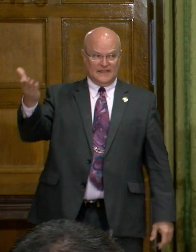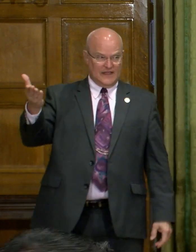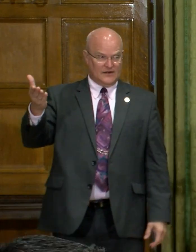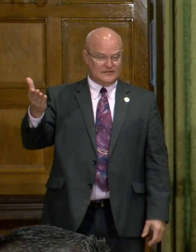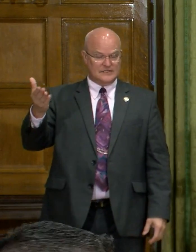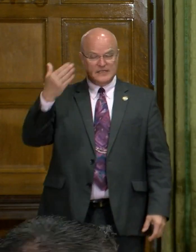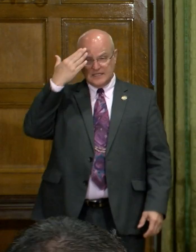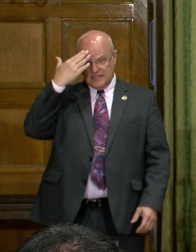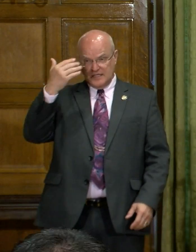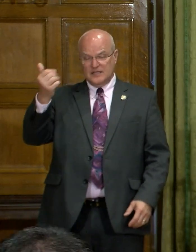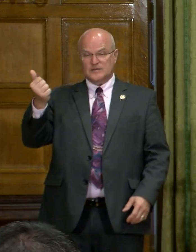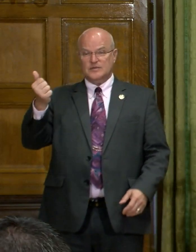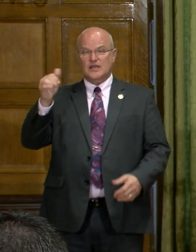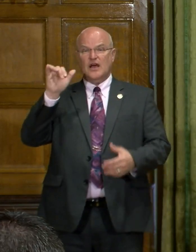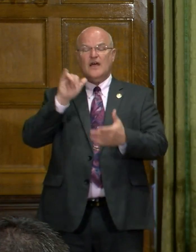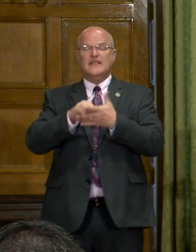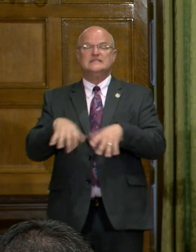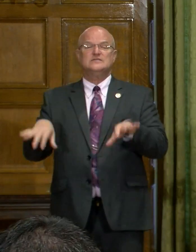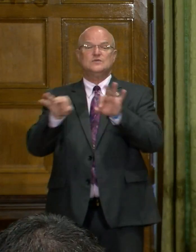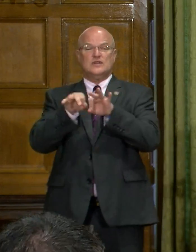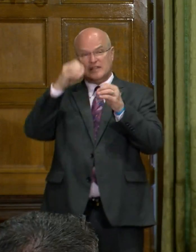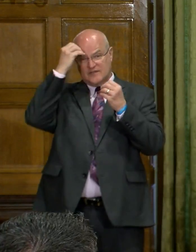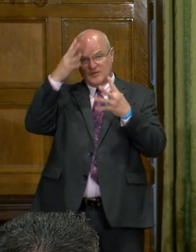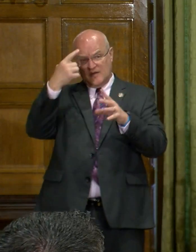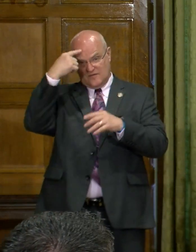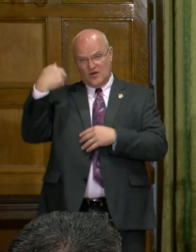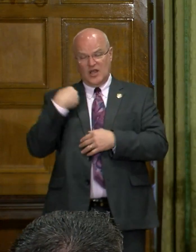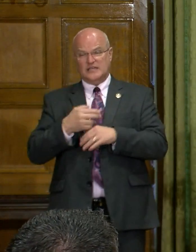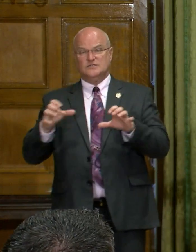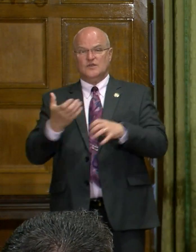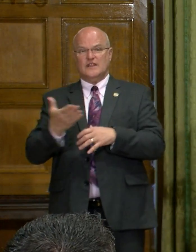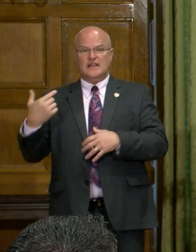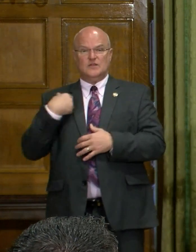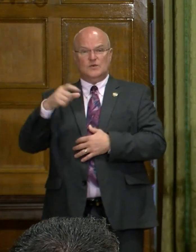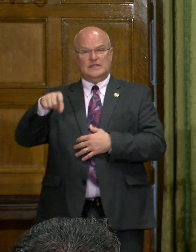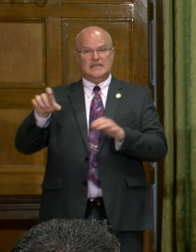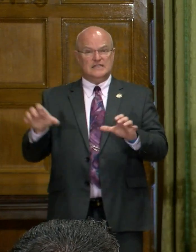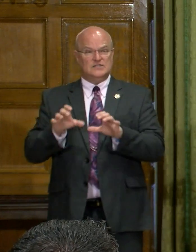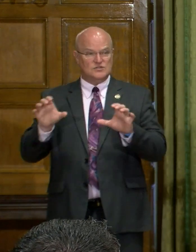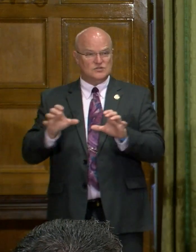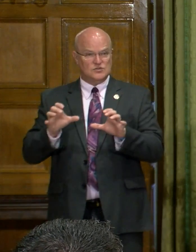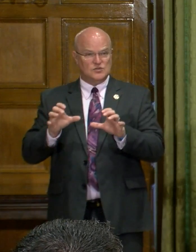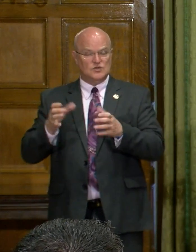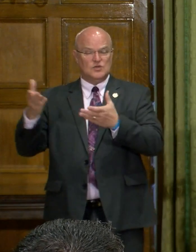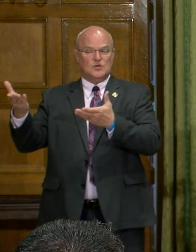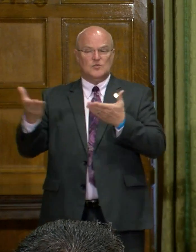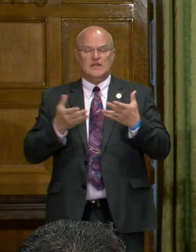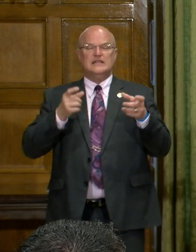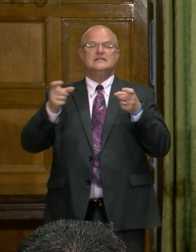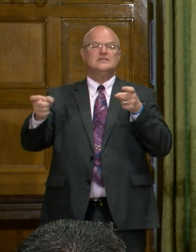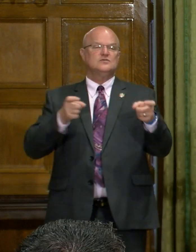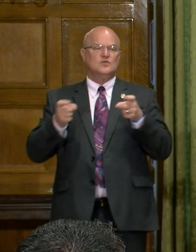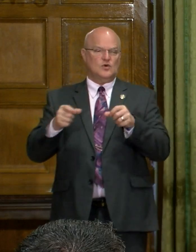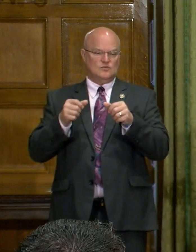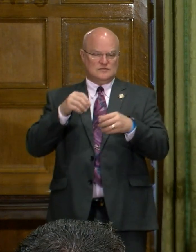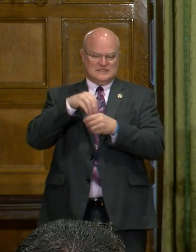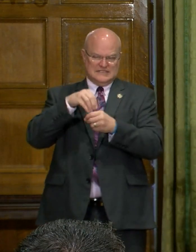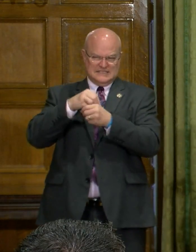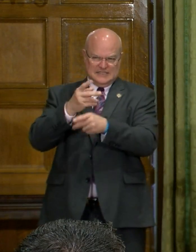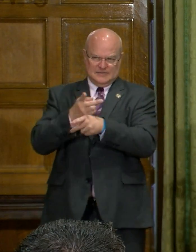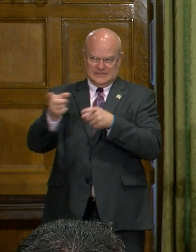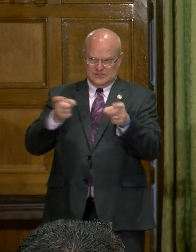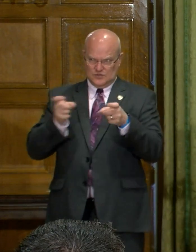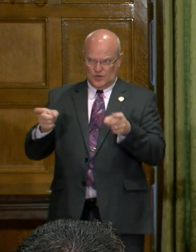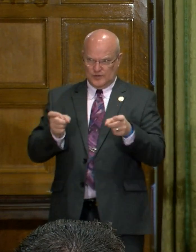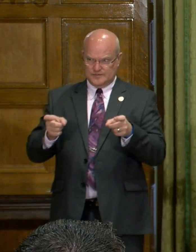this setting is because that's critical information for us to do the things that we need to do to bring this under control, to contain it. And as